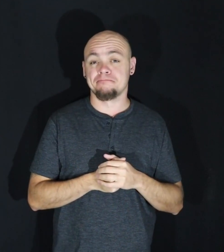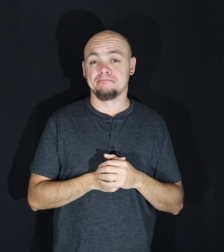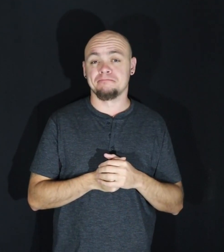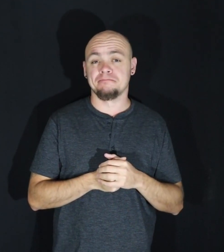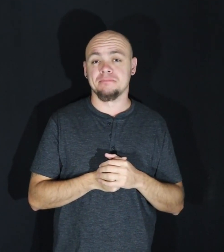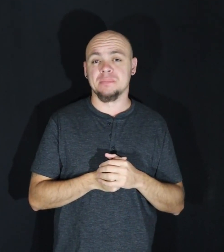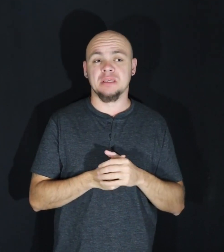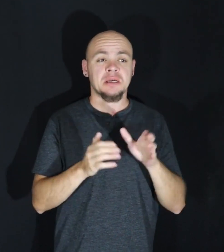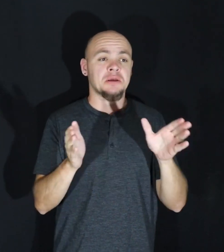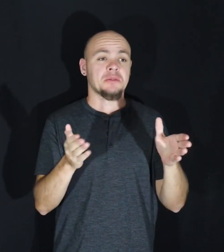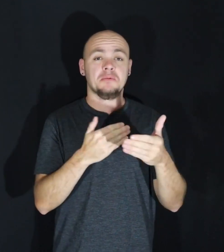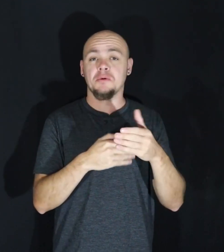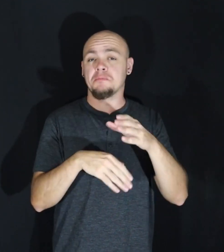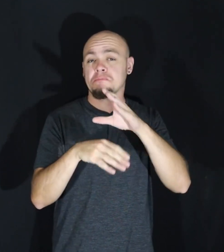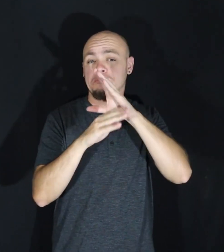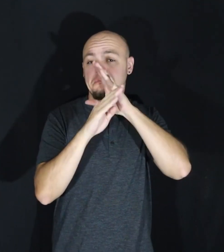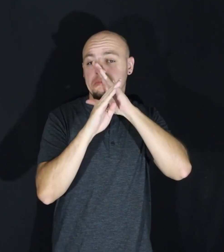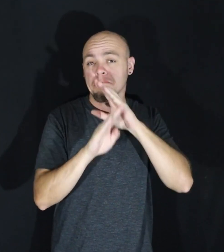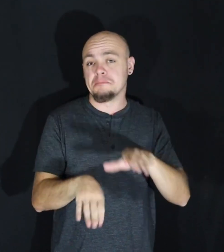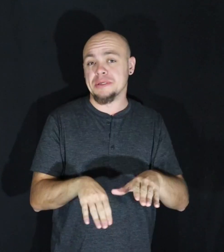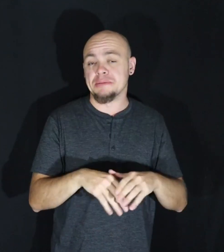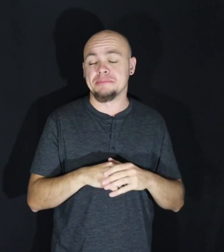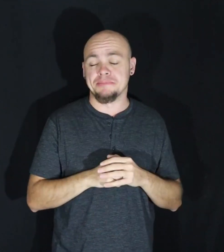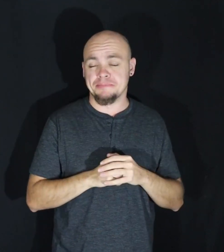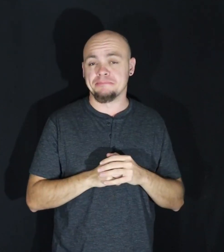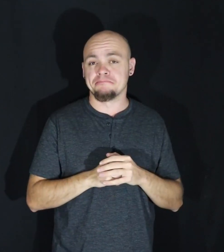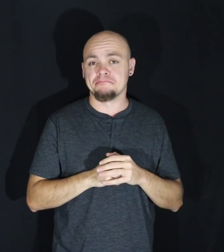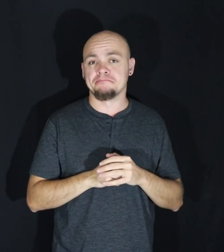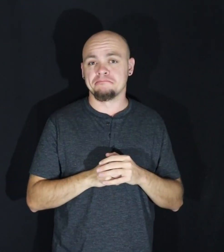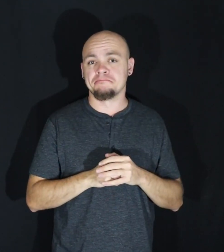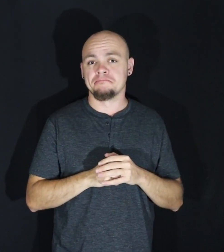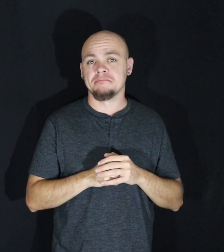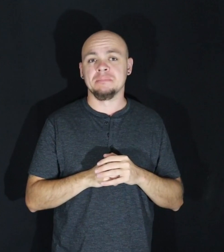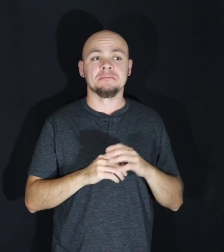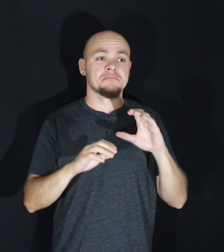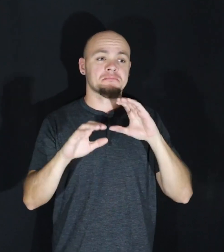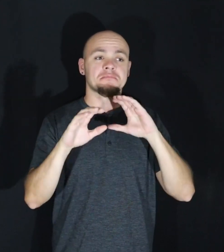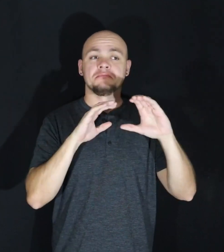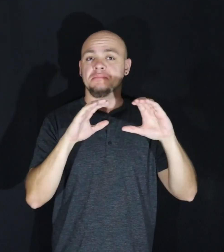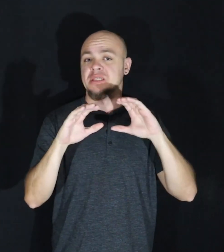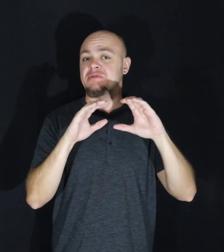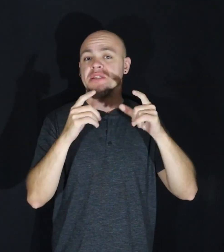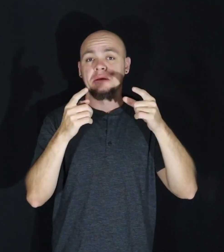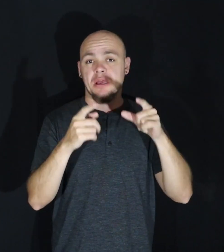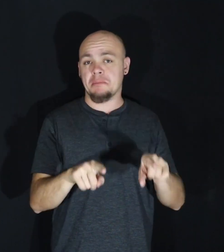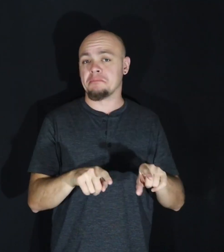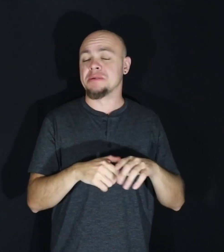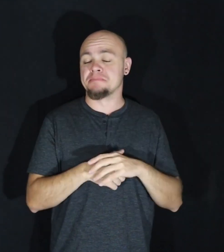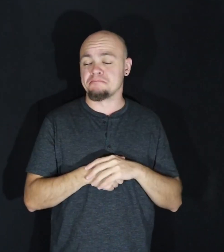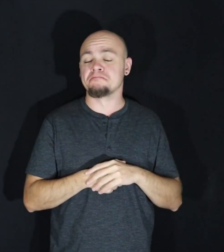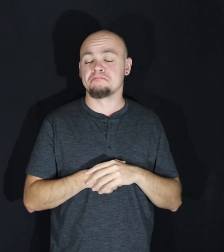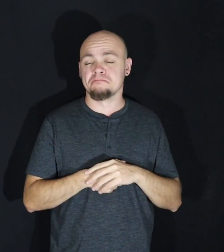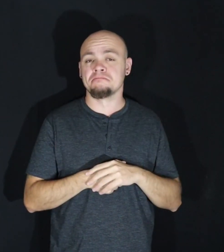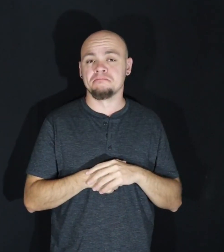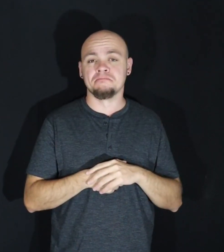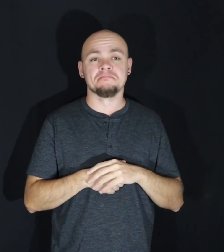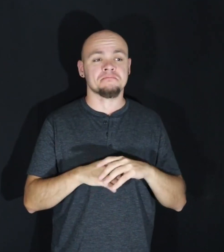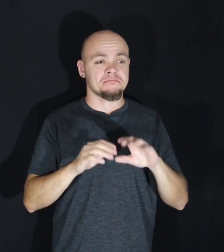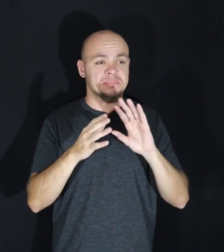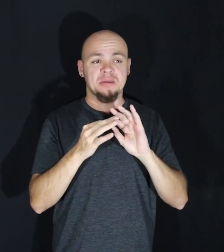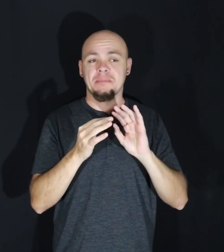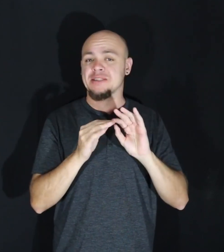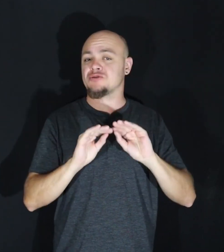The room went silent, and a conversation took place. And that clear